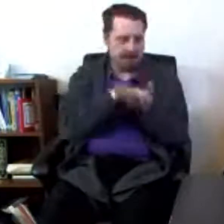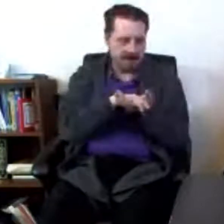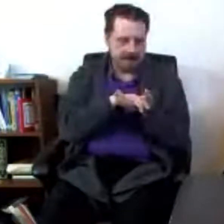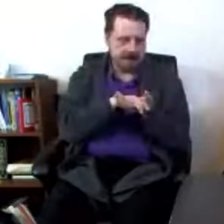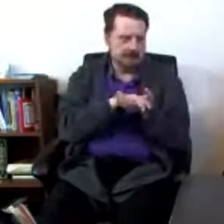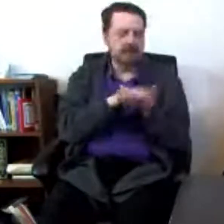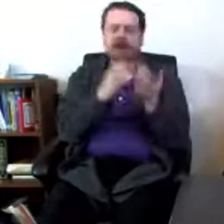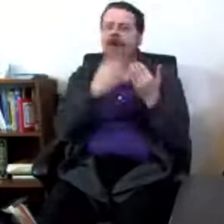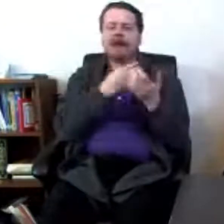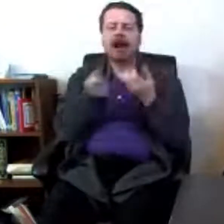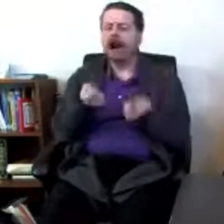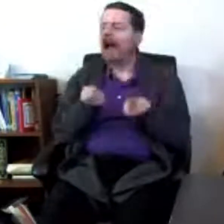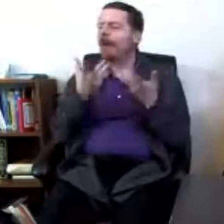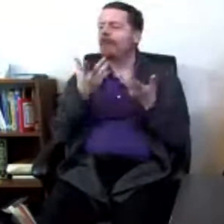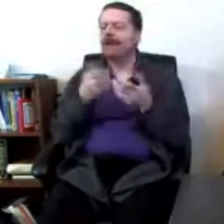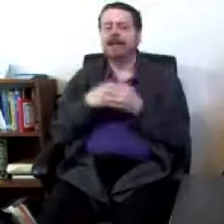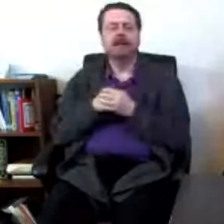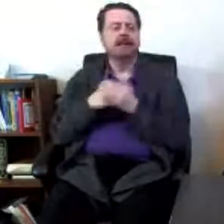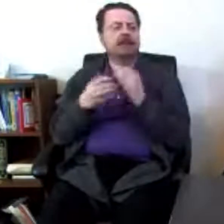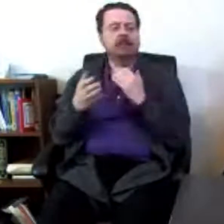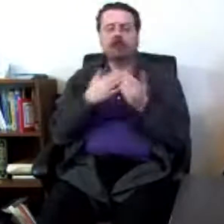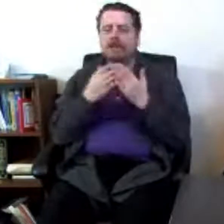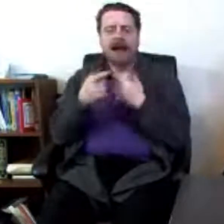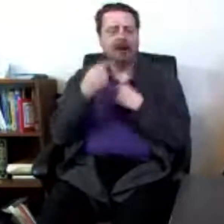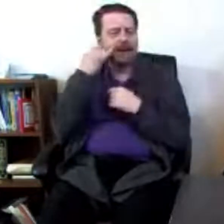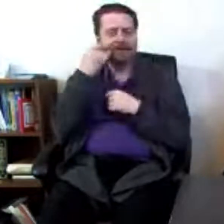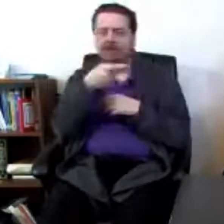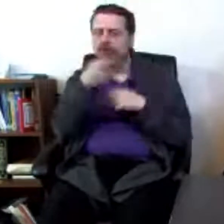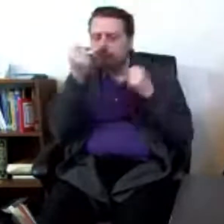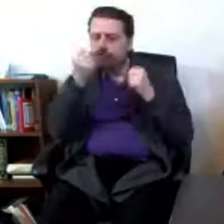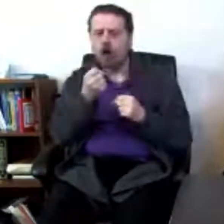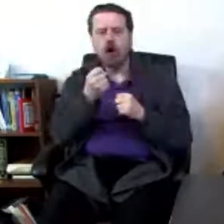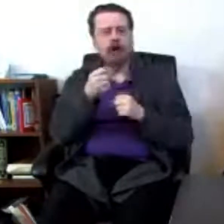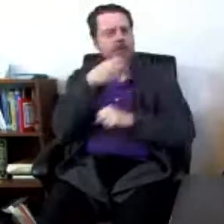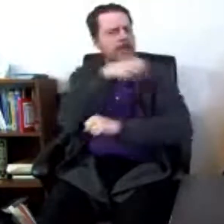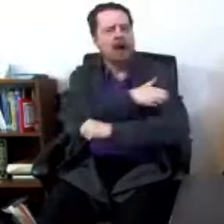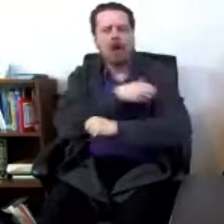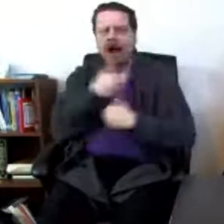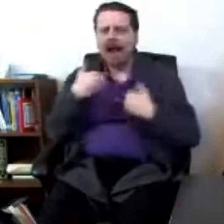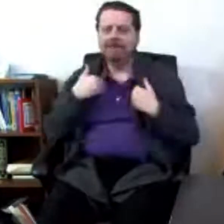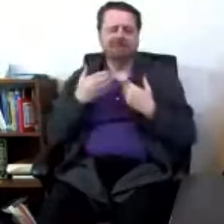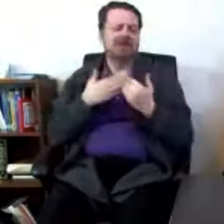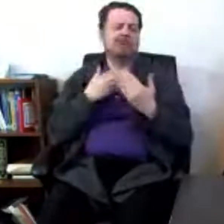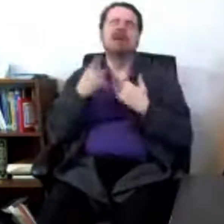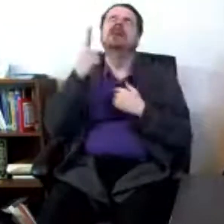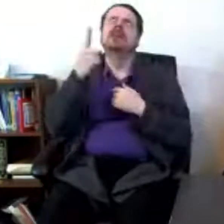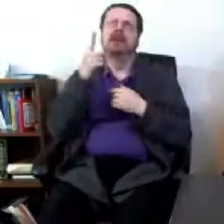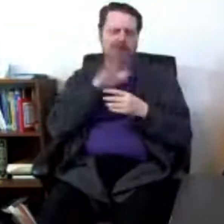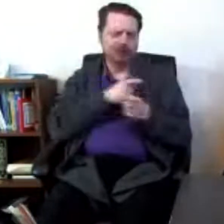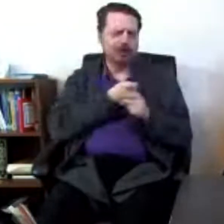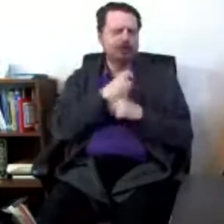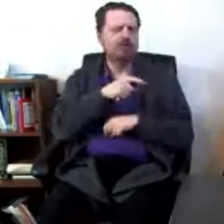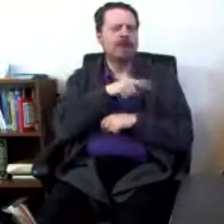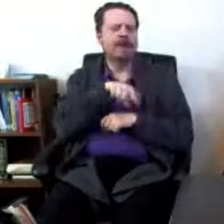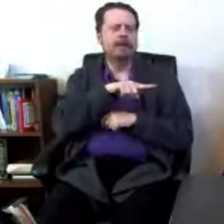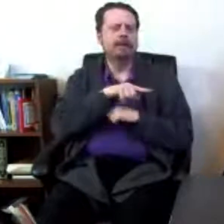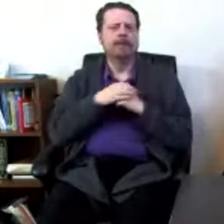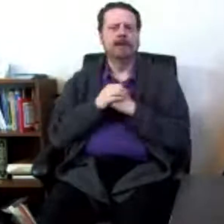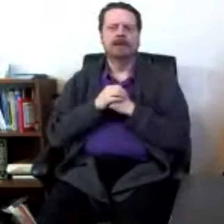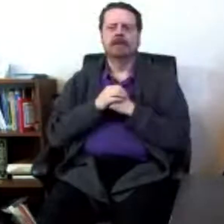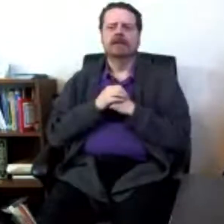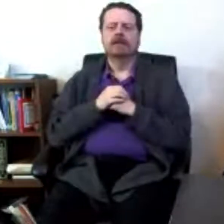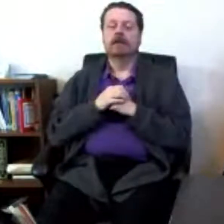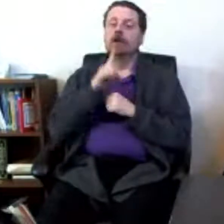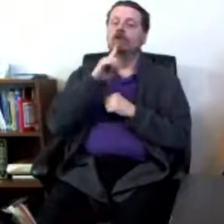many, no matter how formidable, no matter how powerful they may be. And in real life,